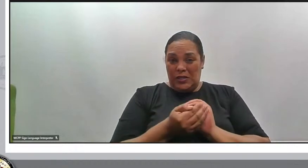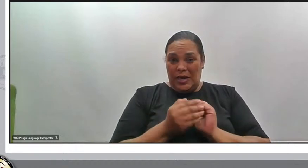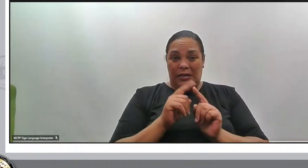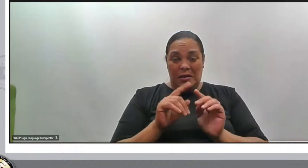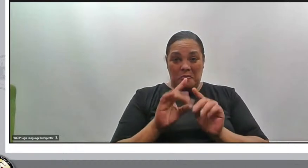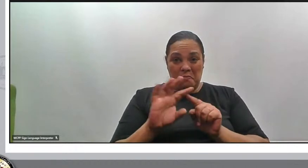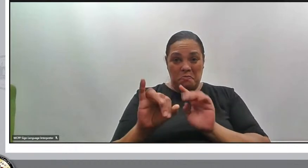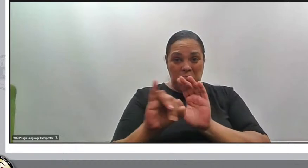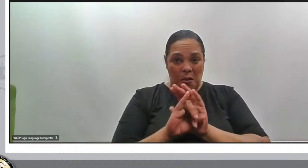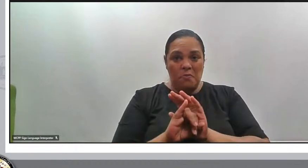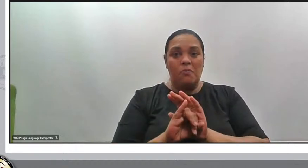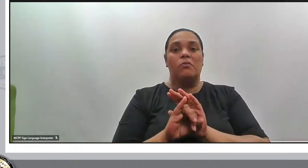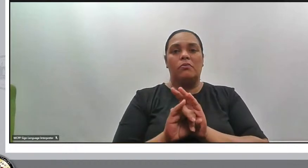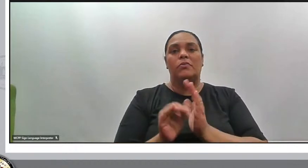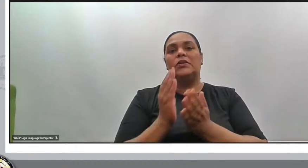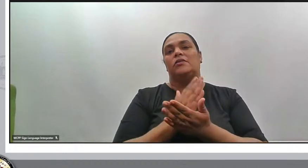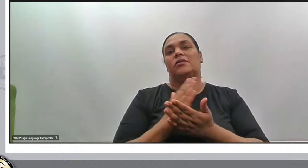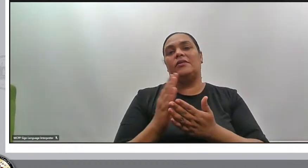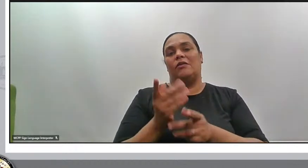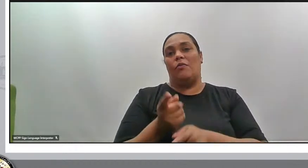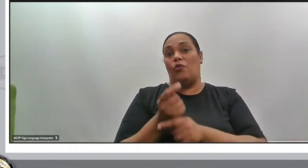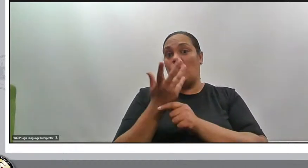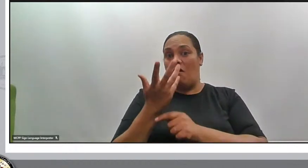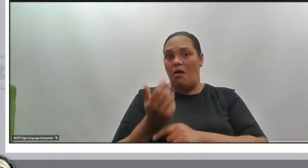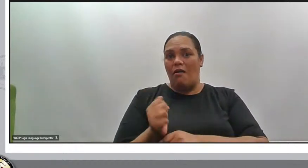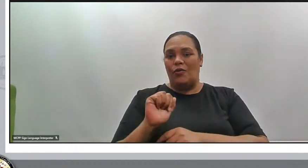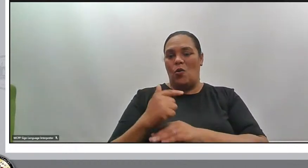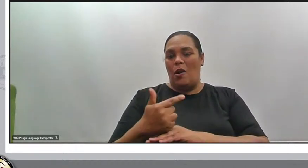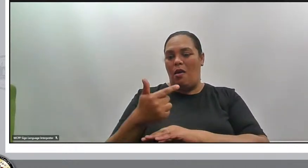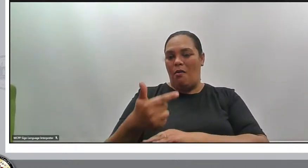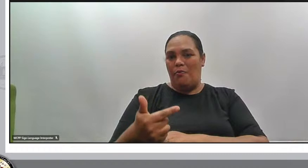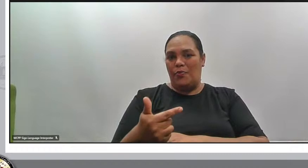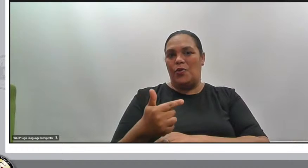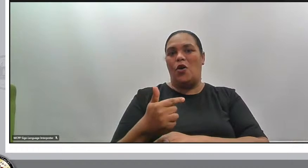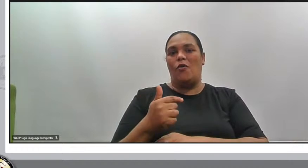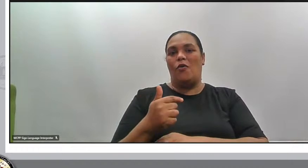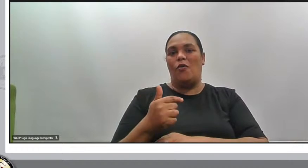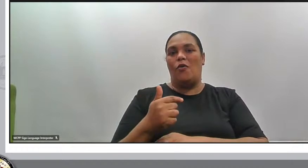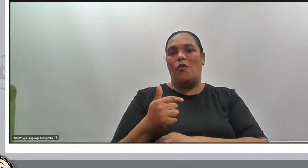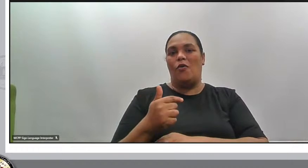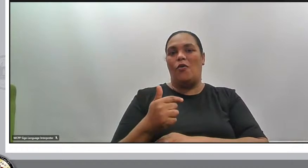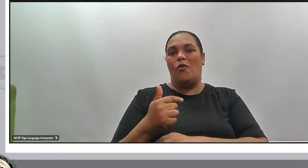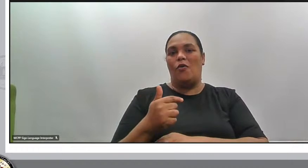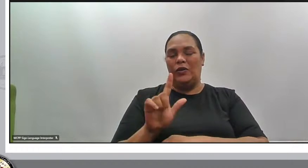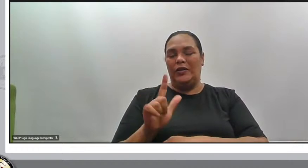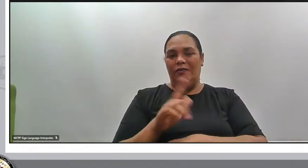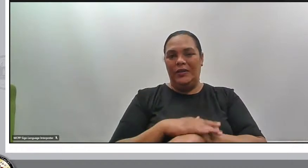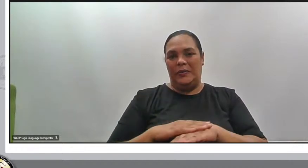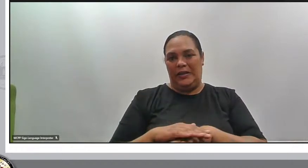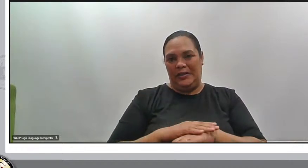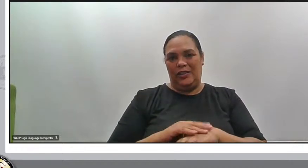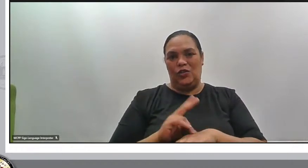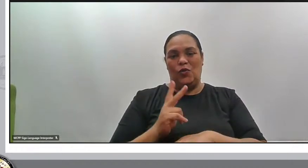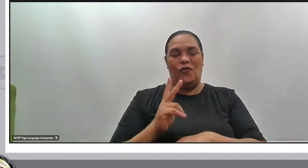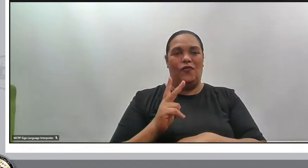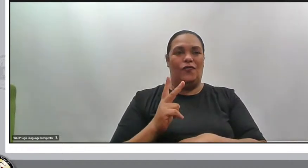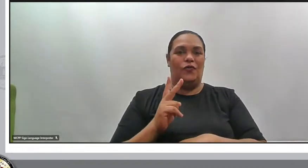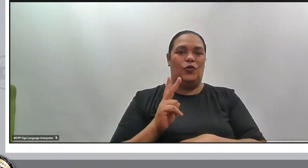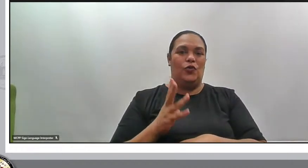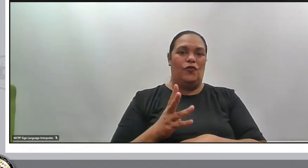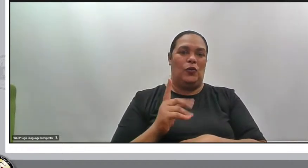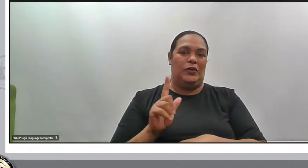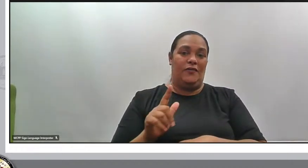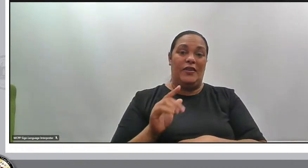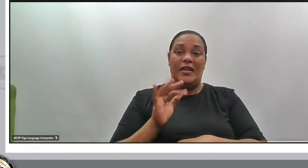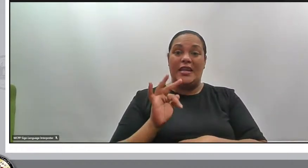detect certain threats on that laptop on a 24/7 basis. So in other words, should an